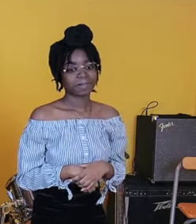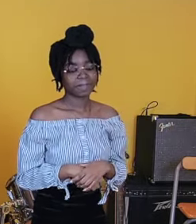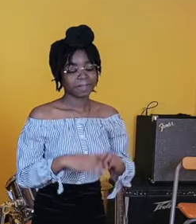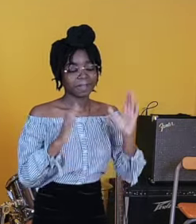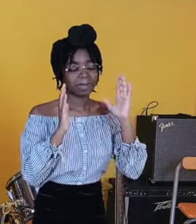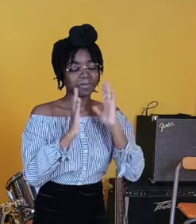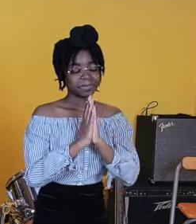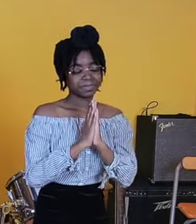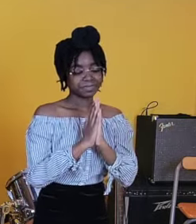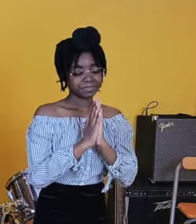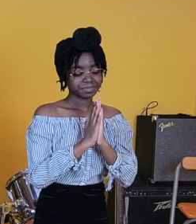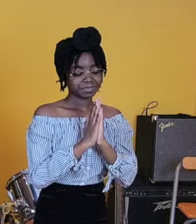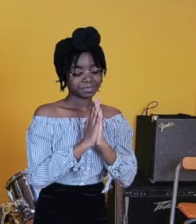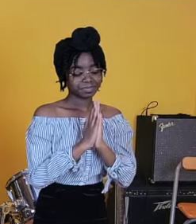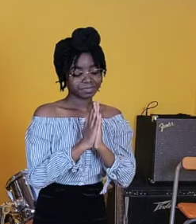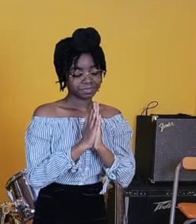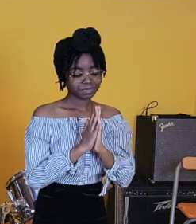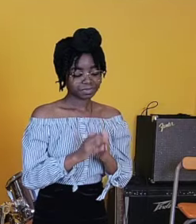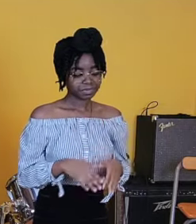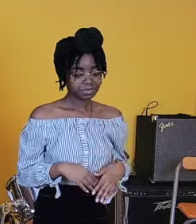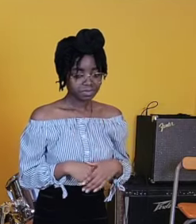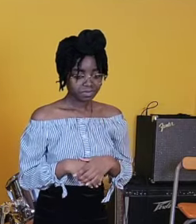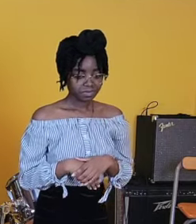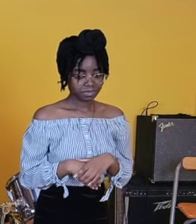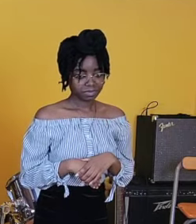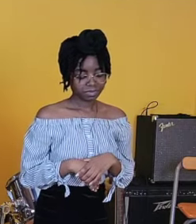Shall we please pray, and we will receive the benediction.